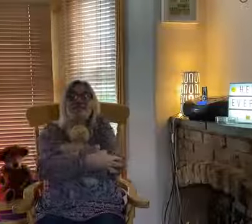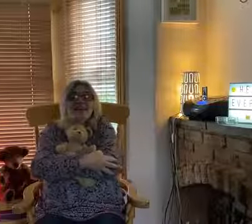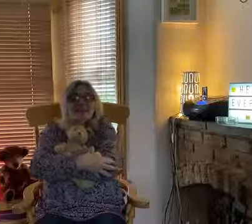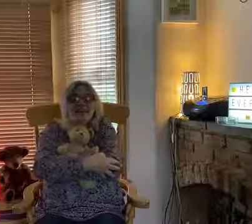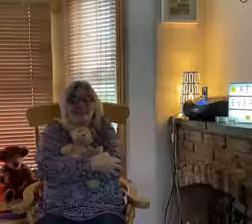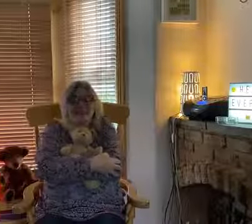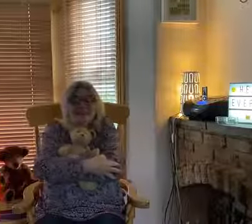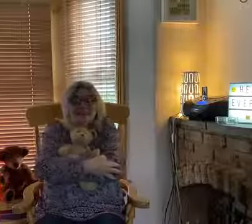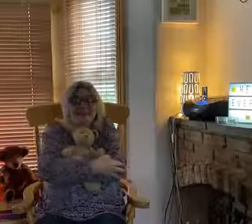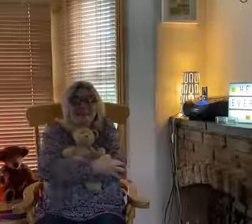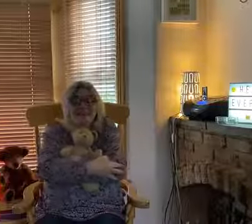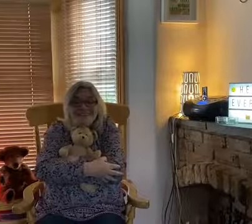cuddle.